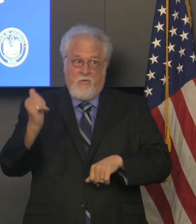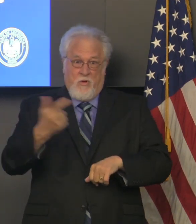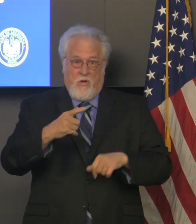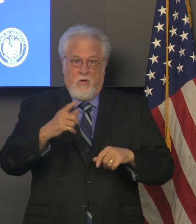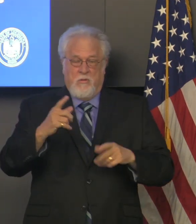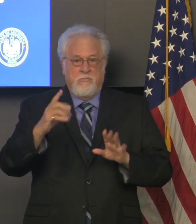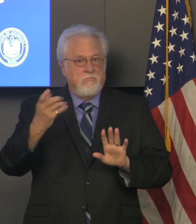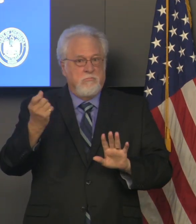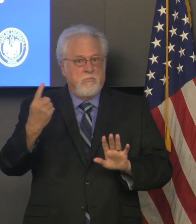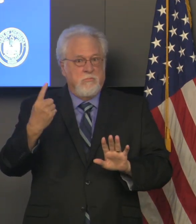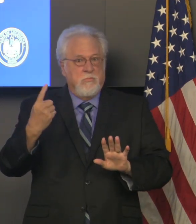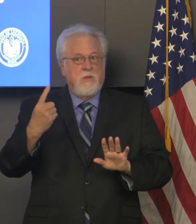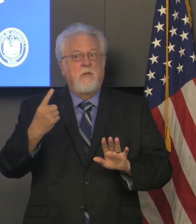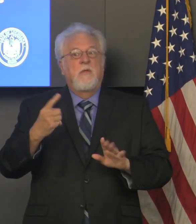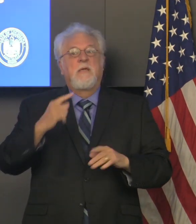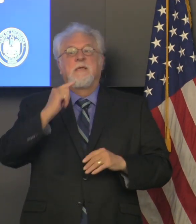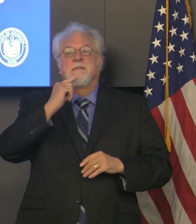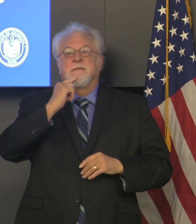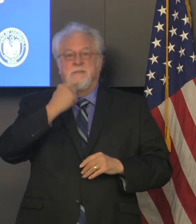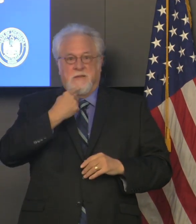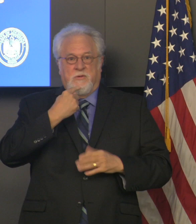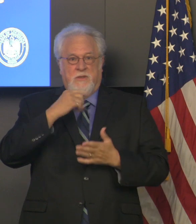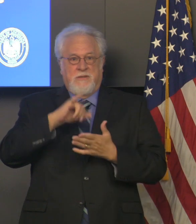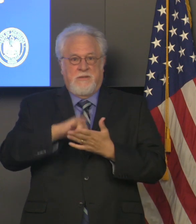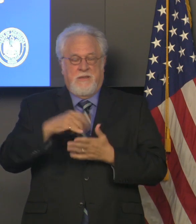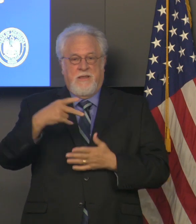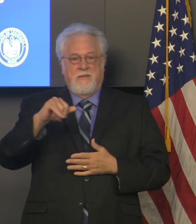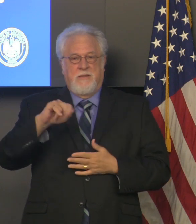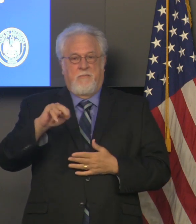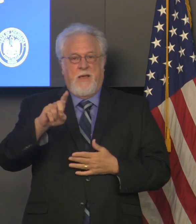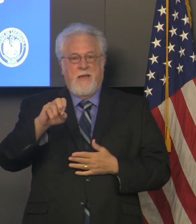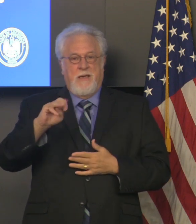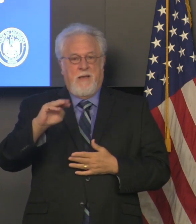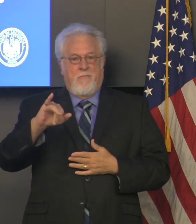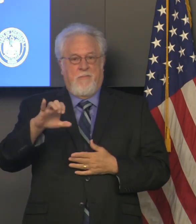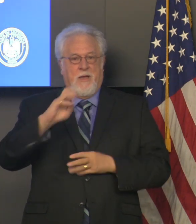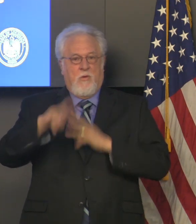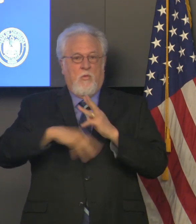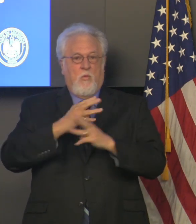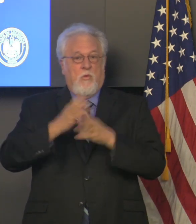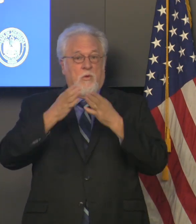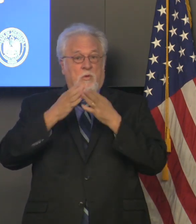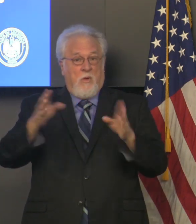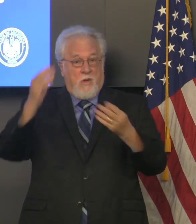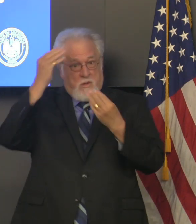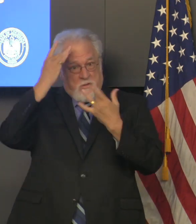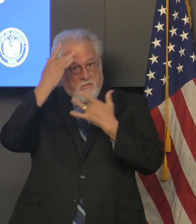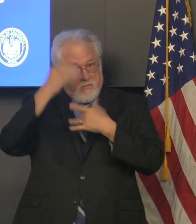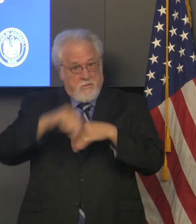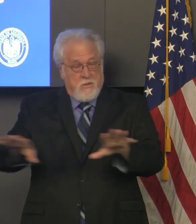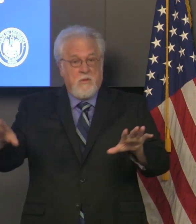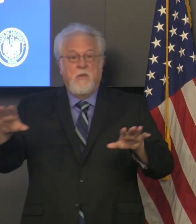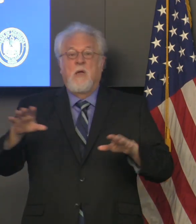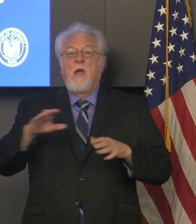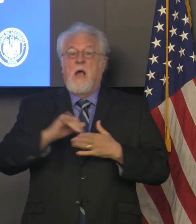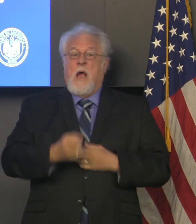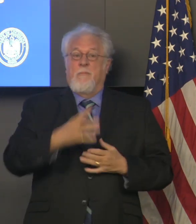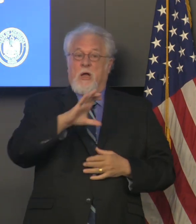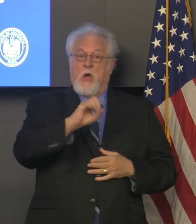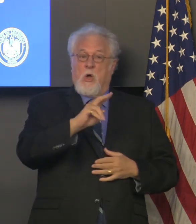understand just how serious this pandemic is here in Louisiana and how much COVID-19 that we've